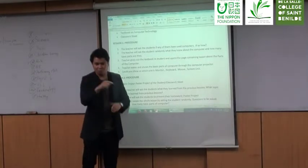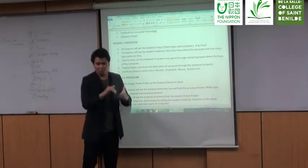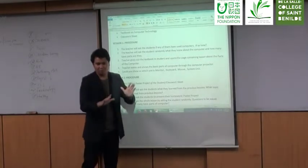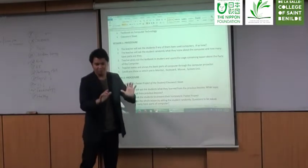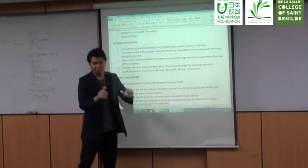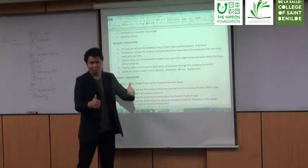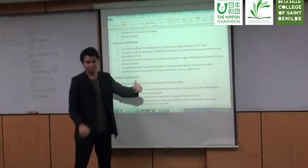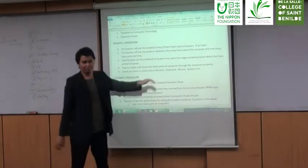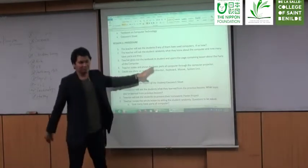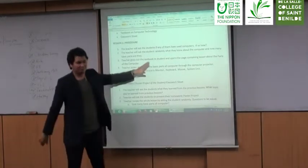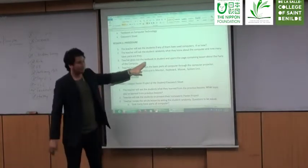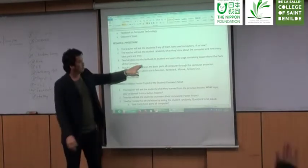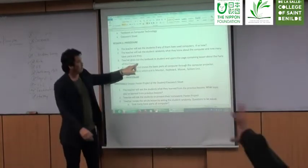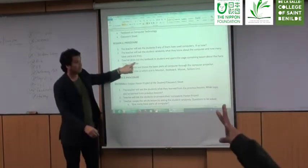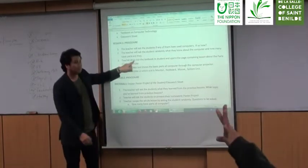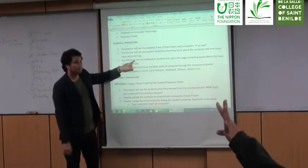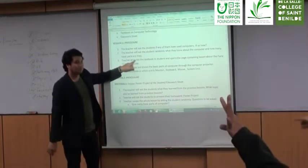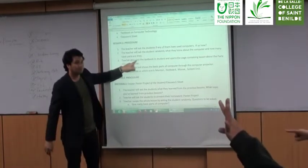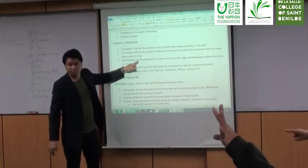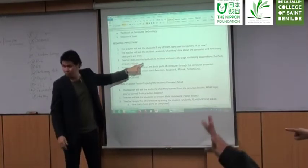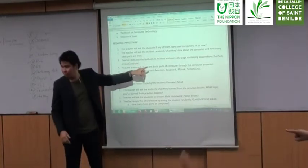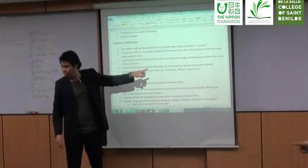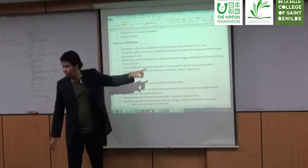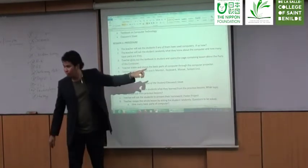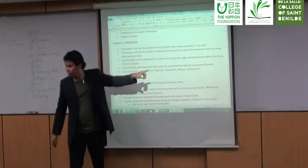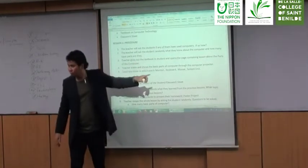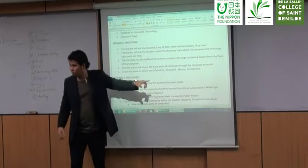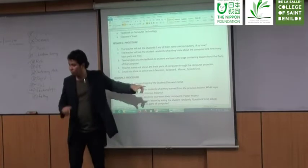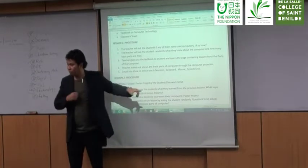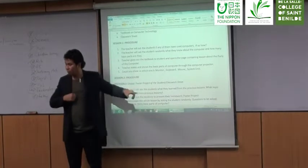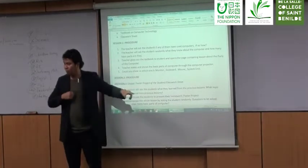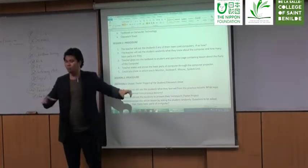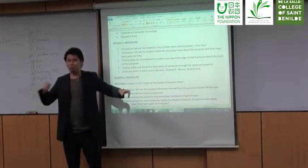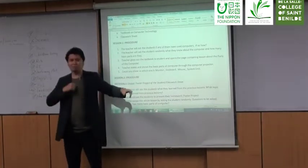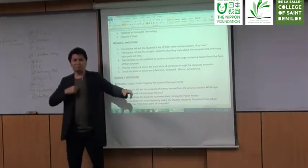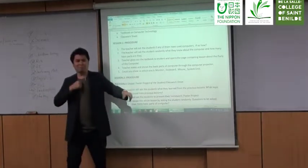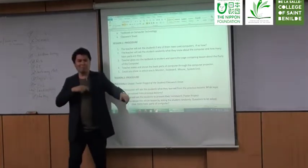away. I need to know where they're coming